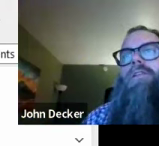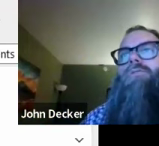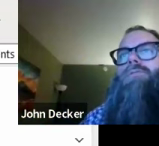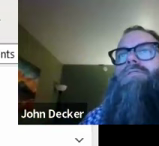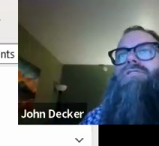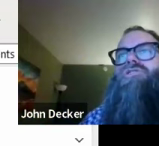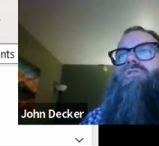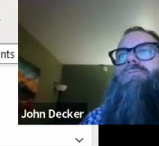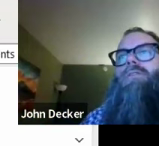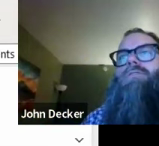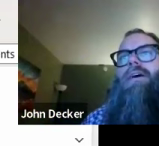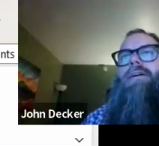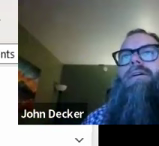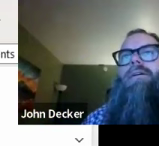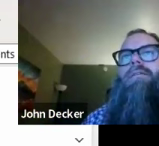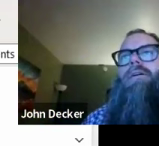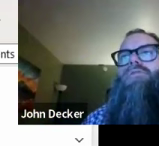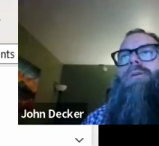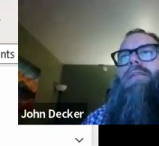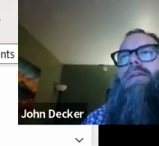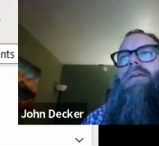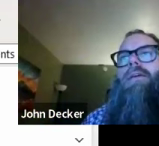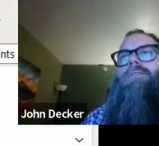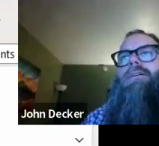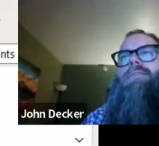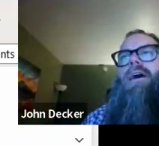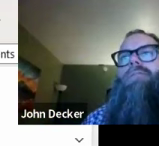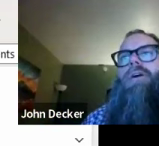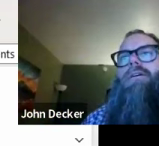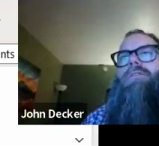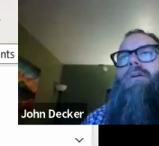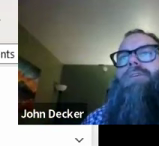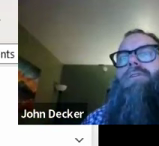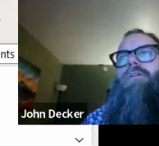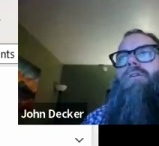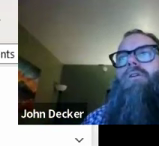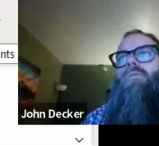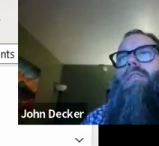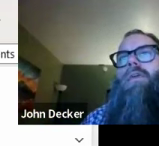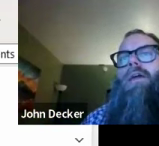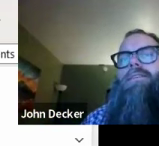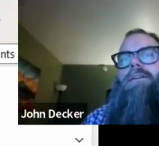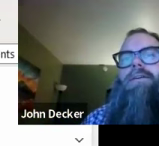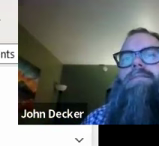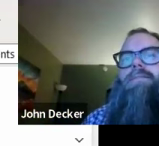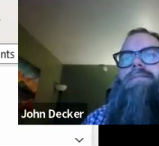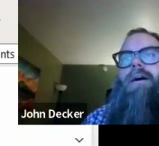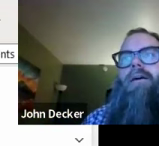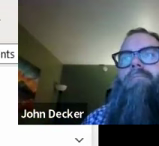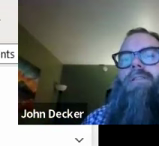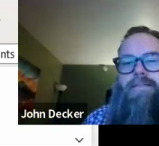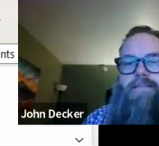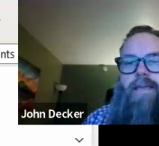want to go over the calculator with folks and just show them what it looks like a little bit. It does have a drop down here. What the idea